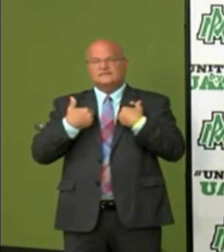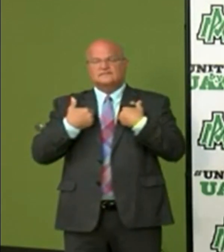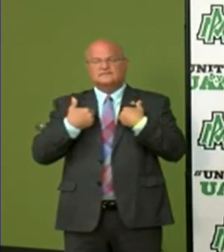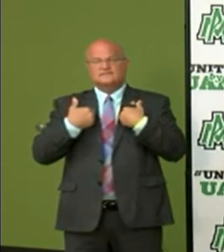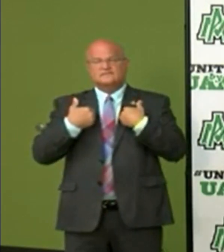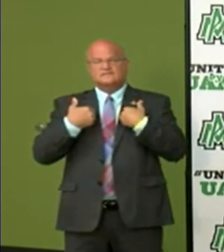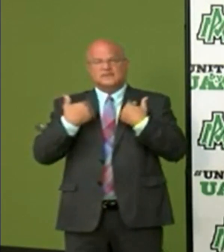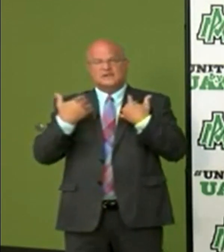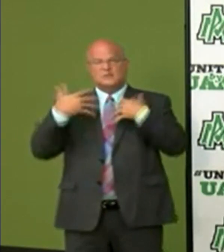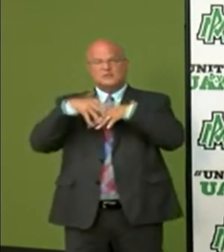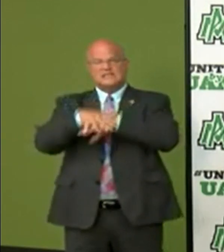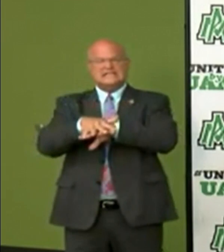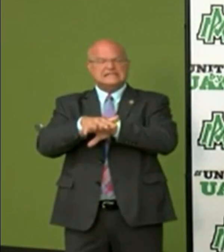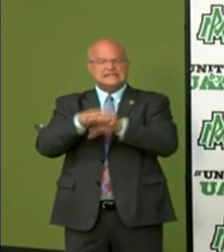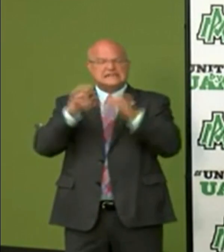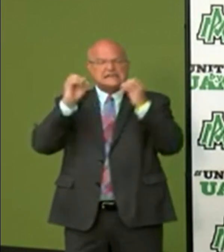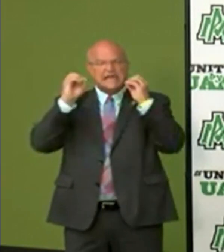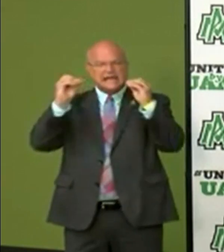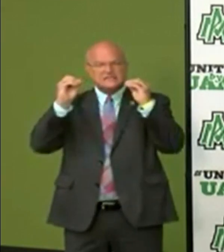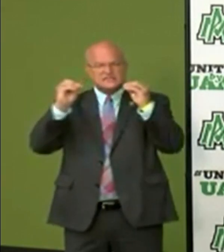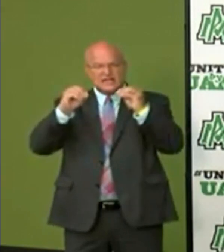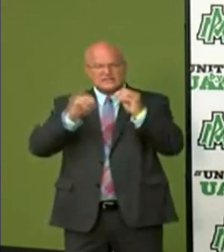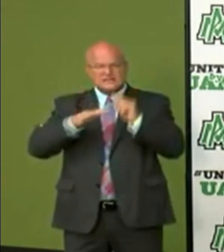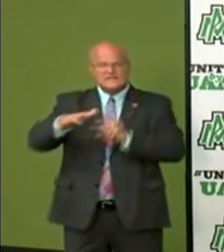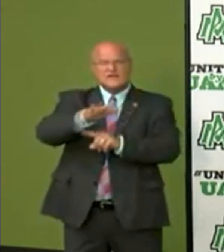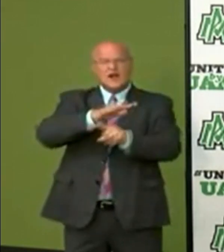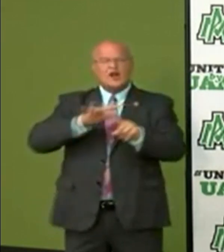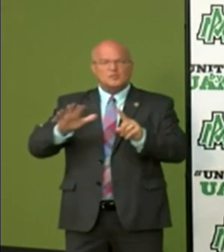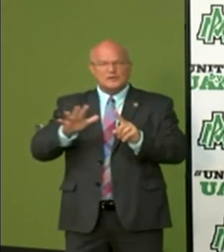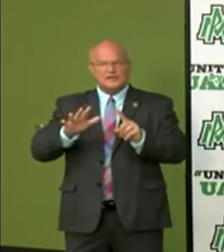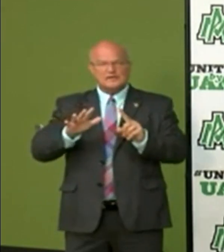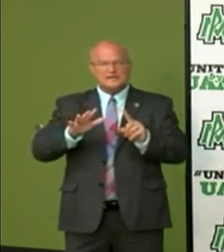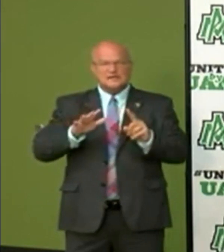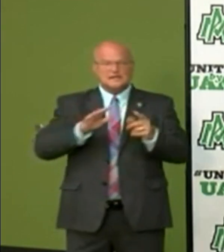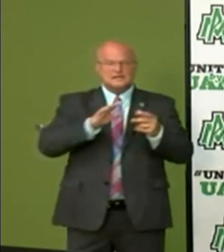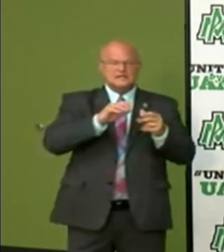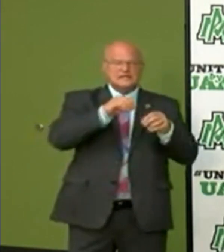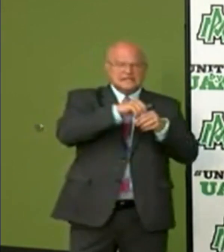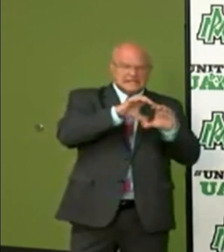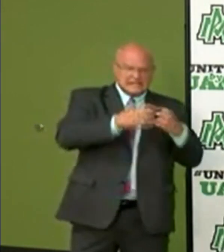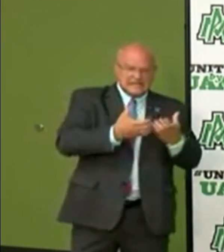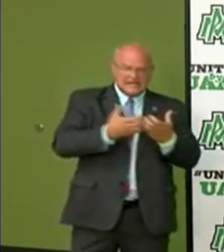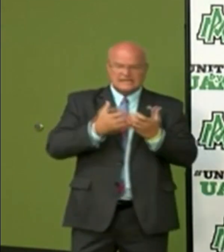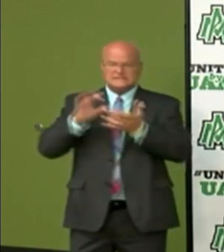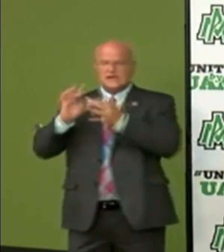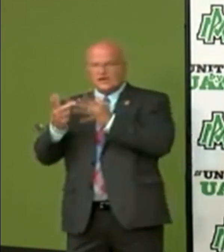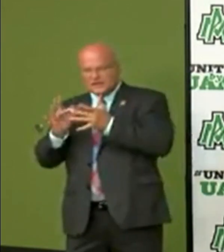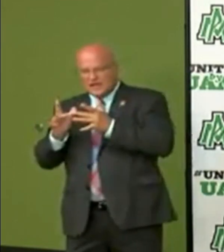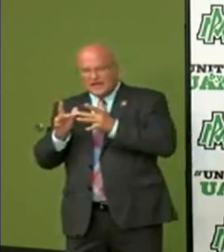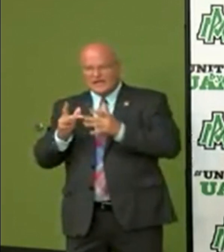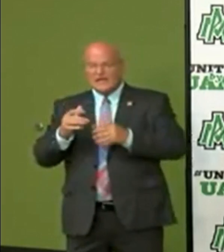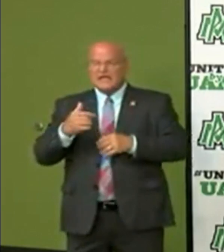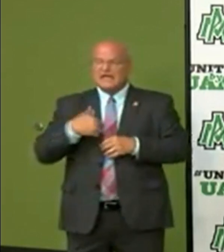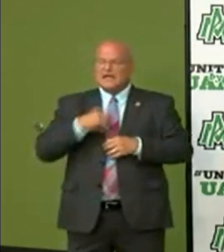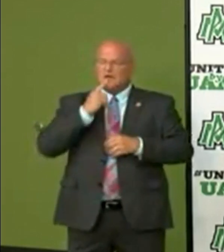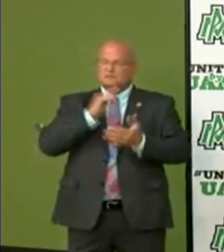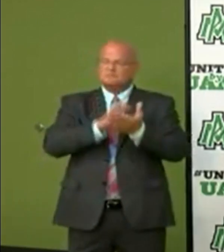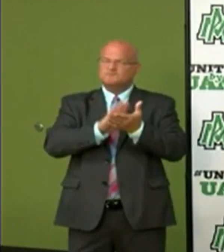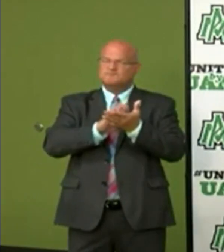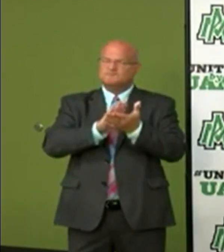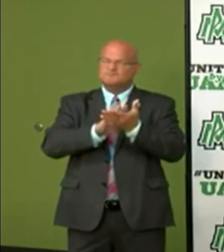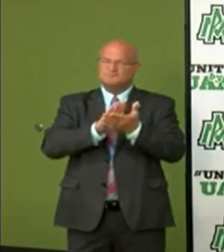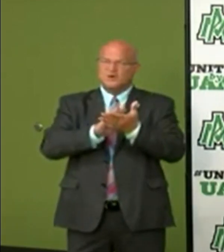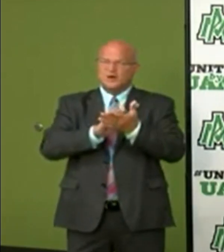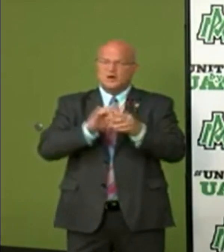their blended education environment. So hopefully I'll be there simply applauding them and the work they've done and learning from it. But if